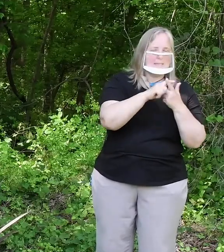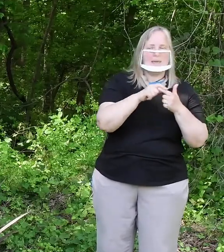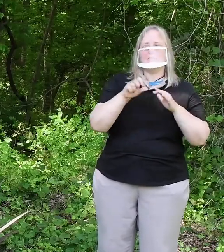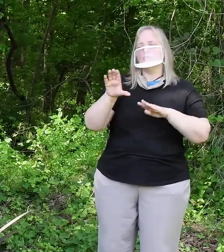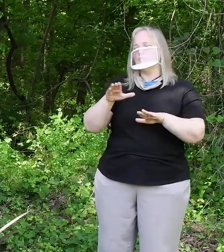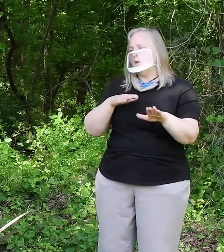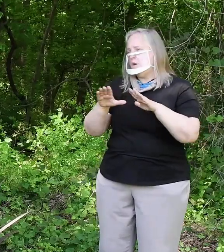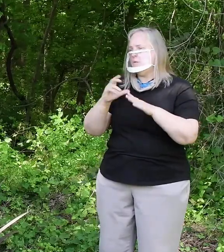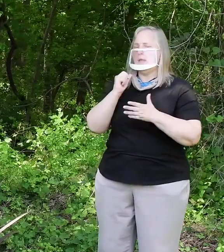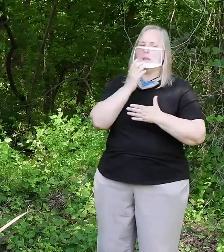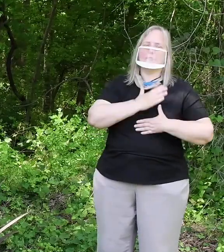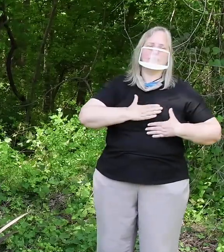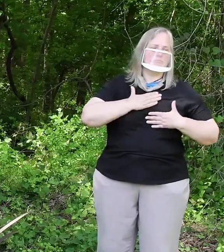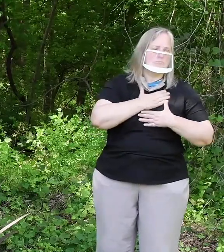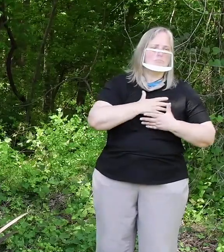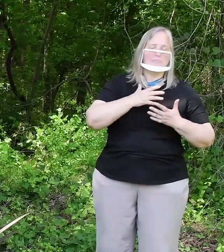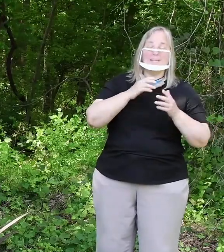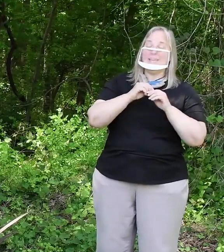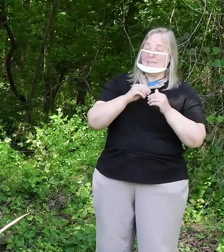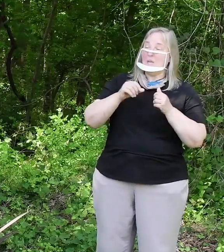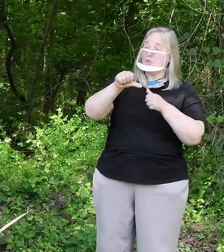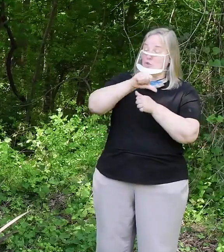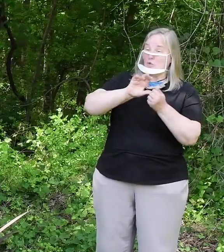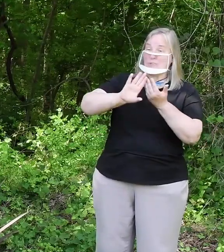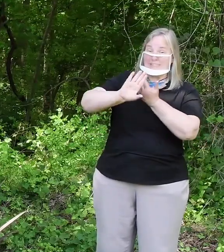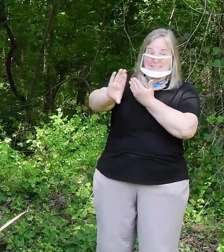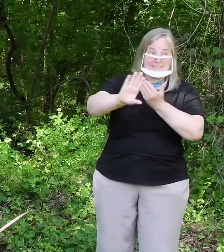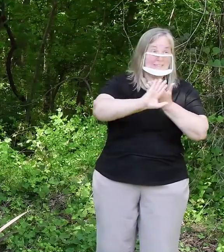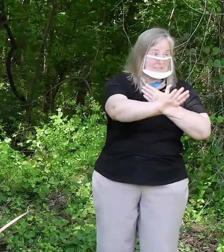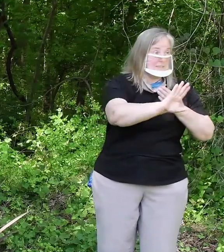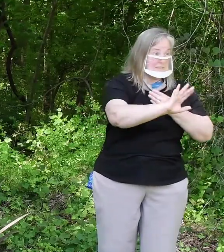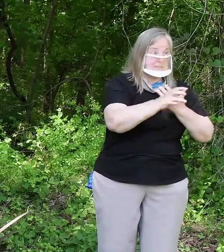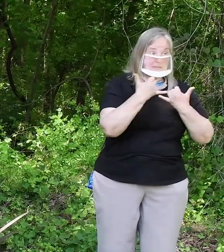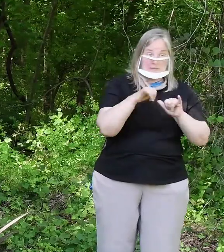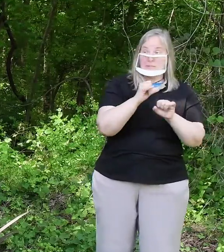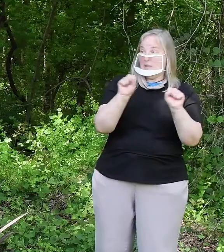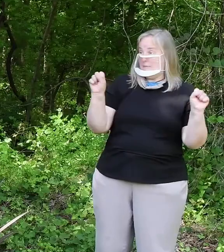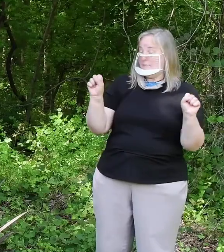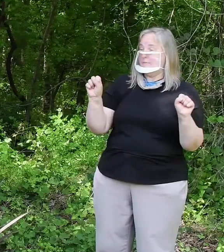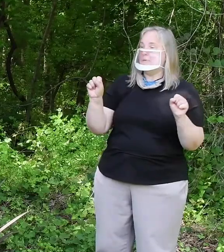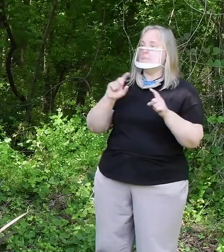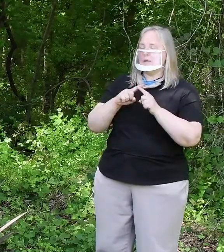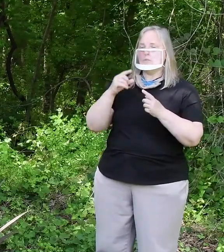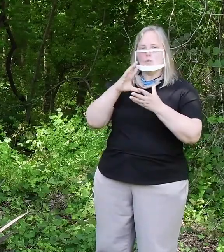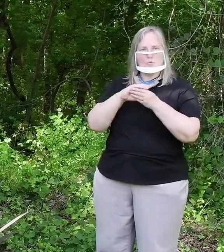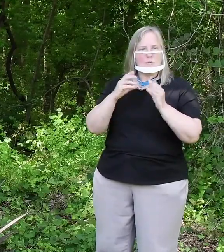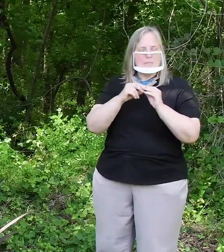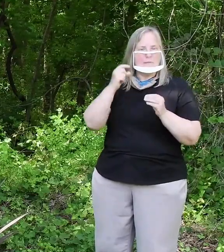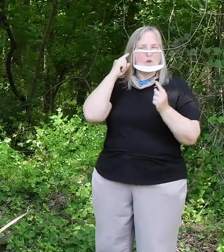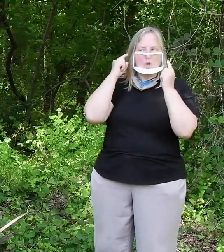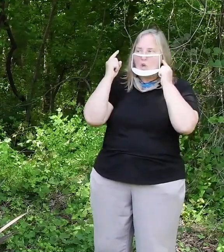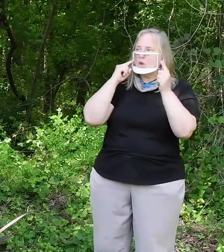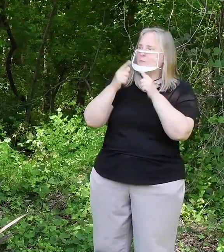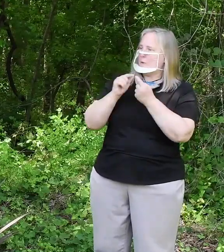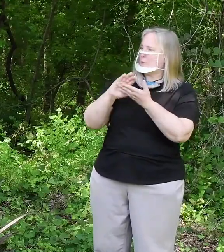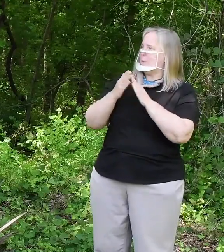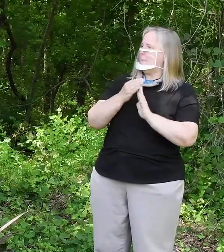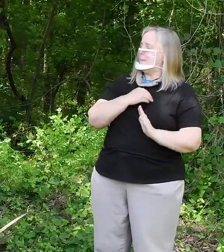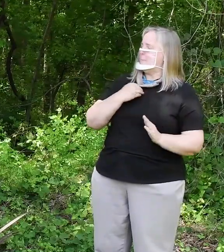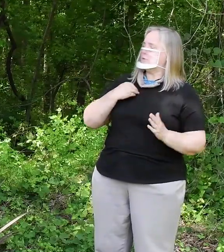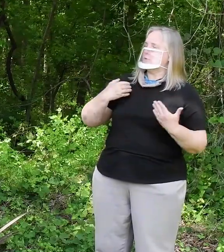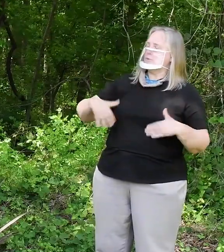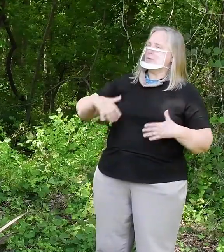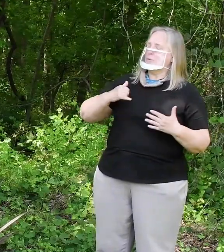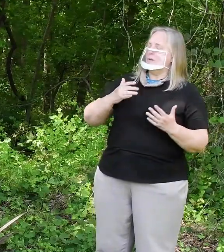stroll and recreate in a socially distanced way. And the stories that I have heard from our community members have just